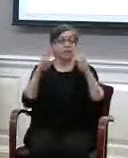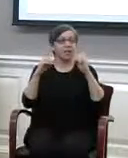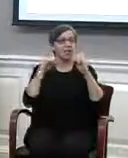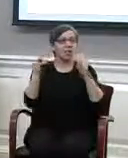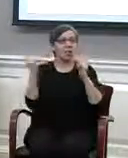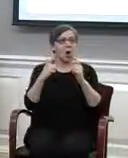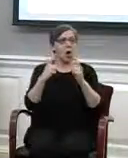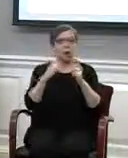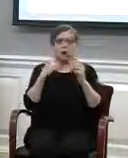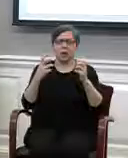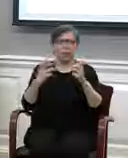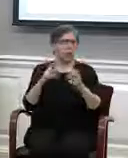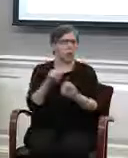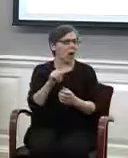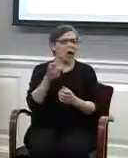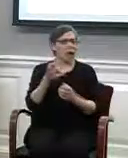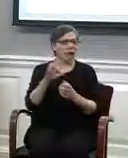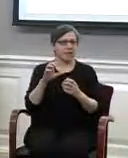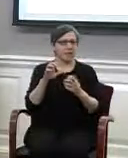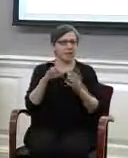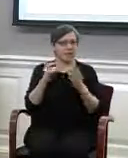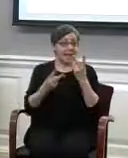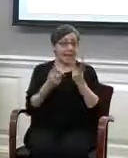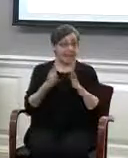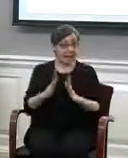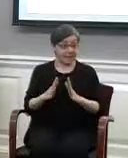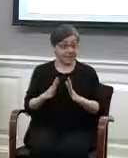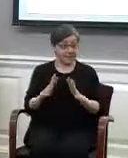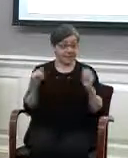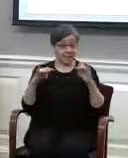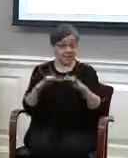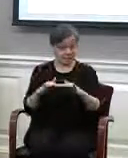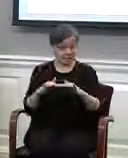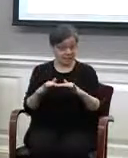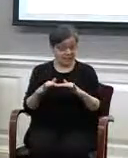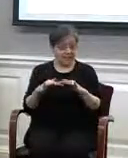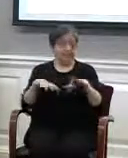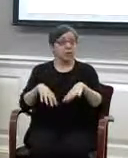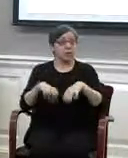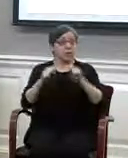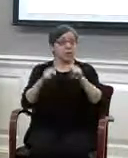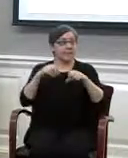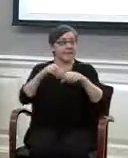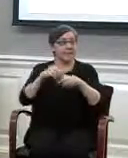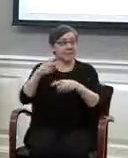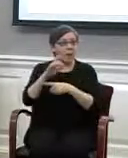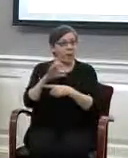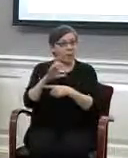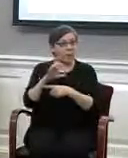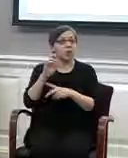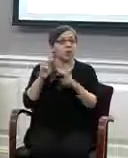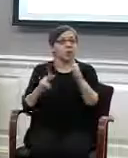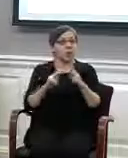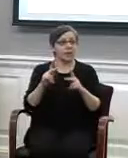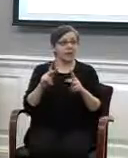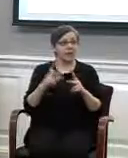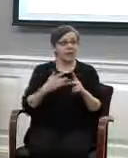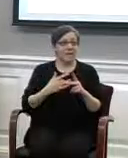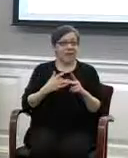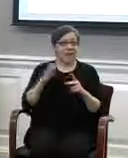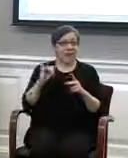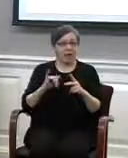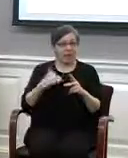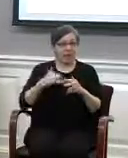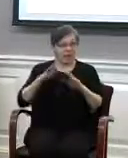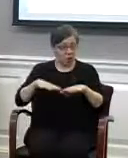of guests. It was done in a public venue so that people would feel that they could come from all over. They didn't have to have children in the